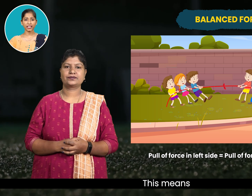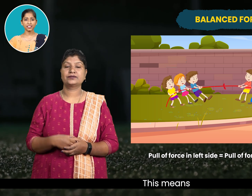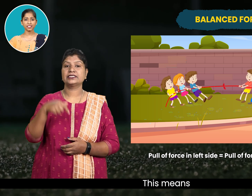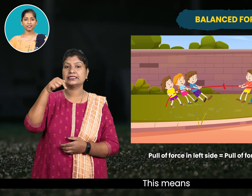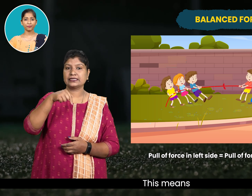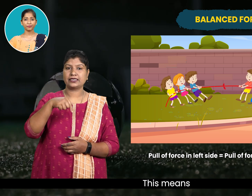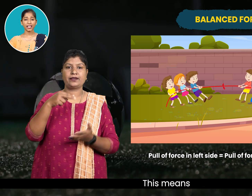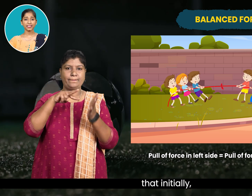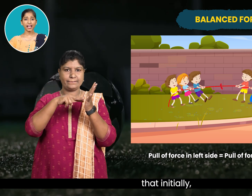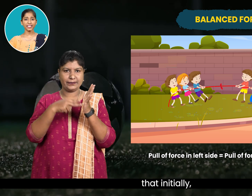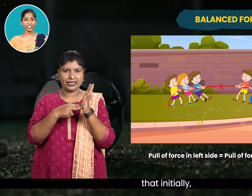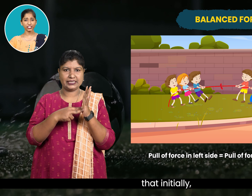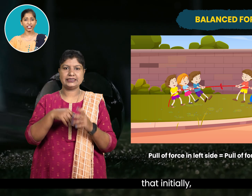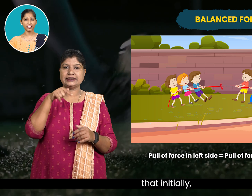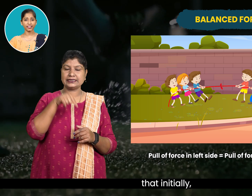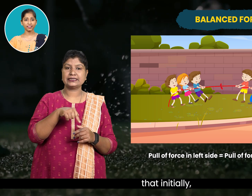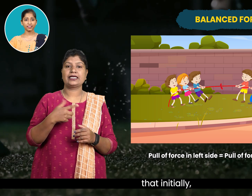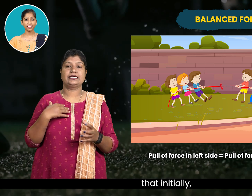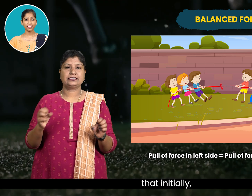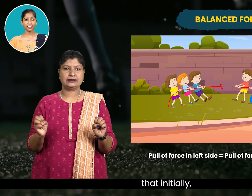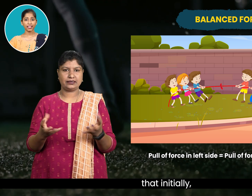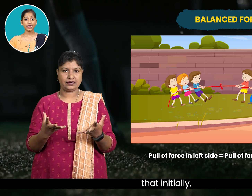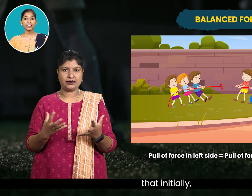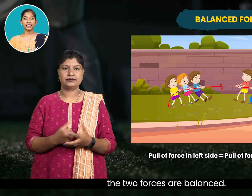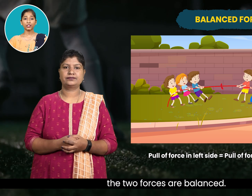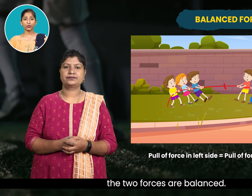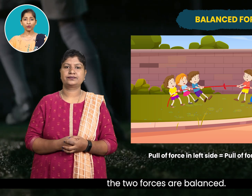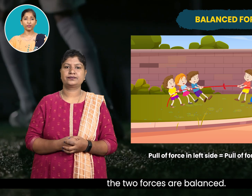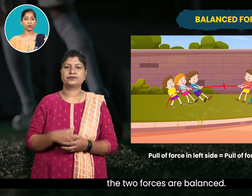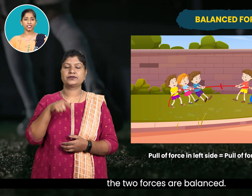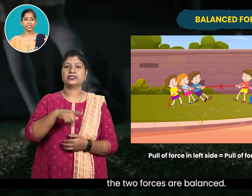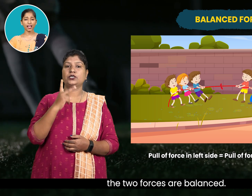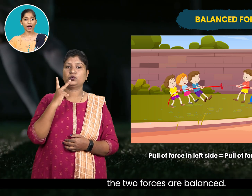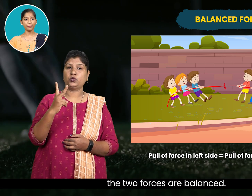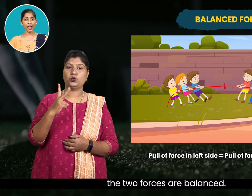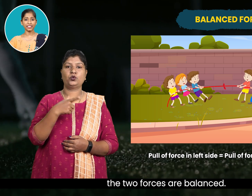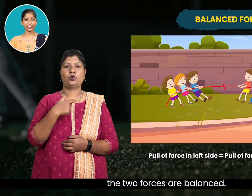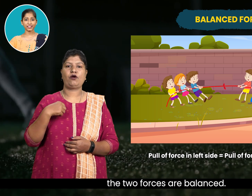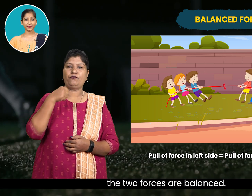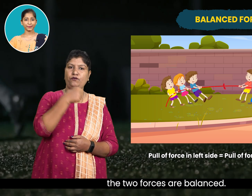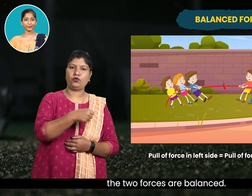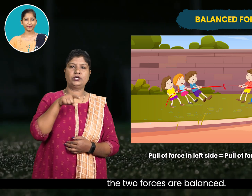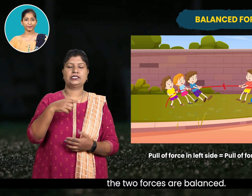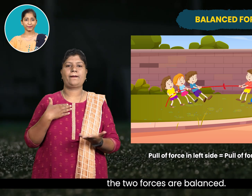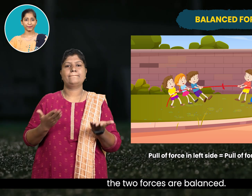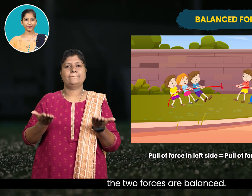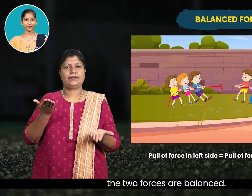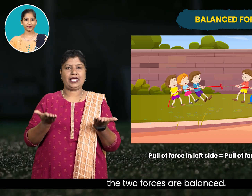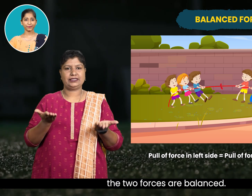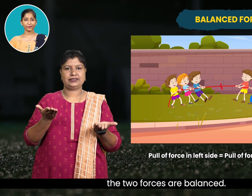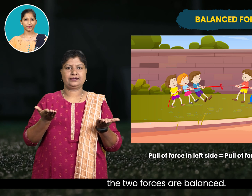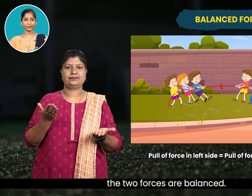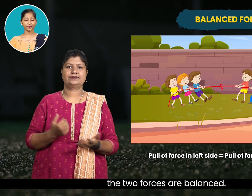This means that initially the two forces are balanced.